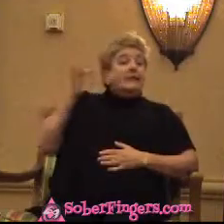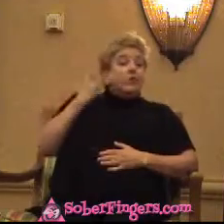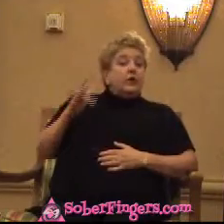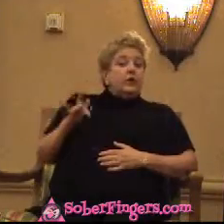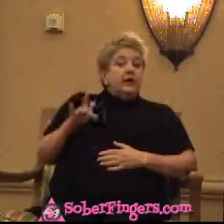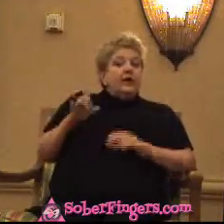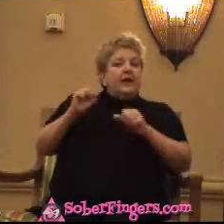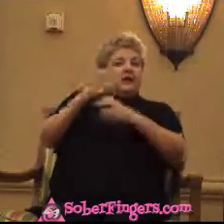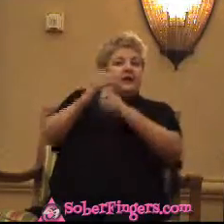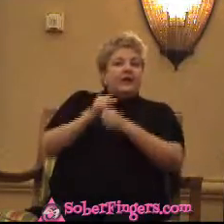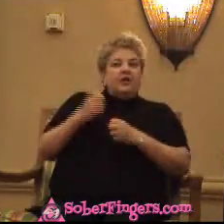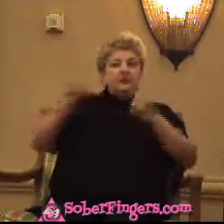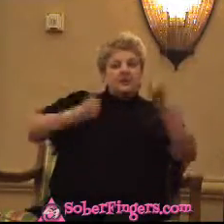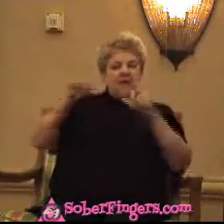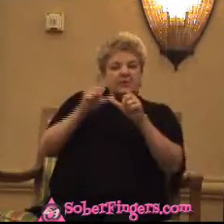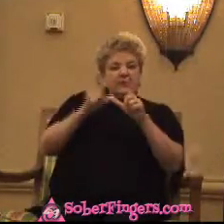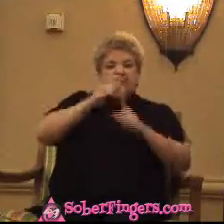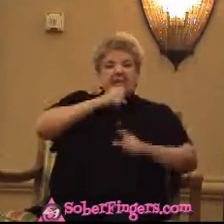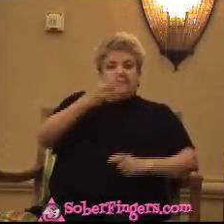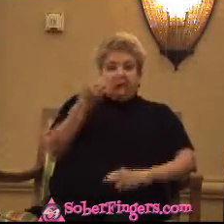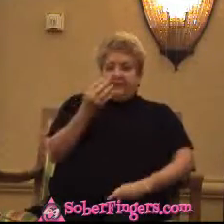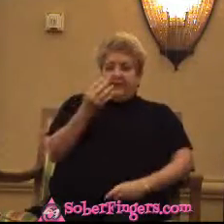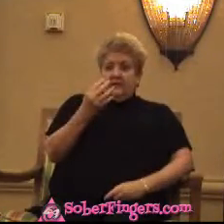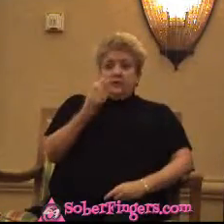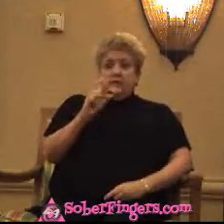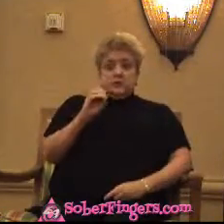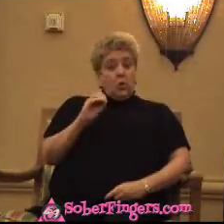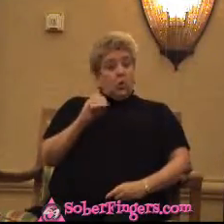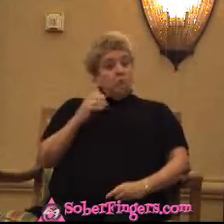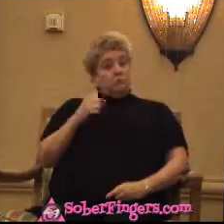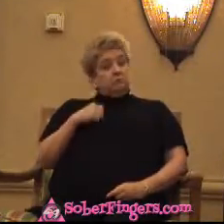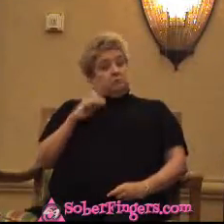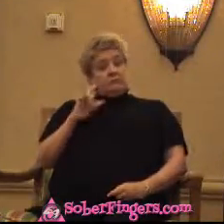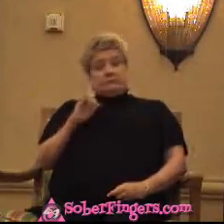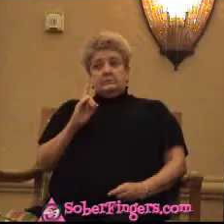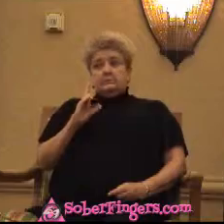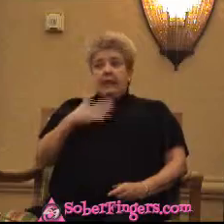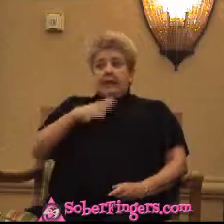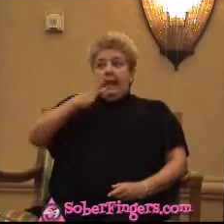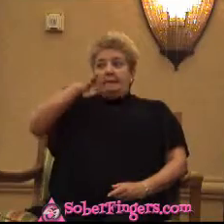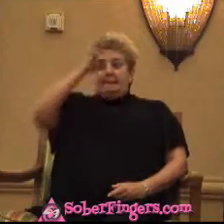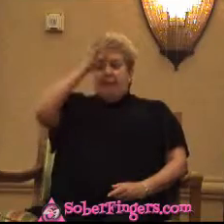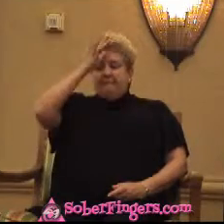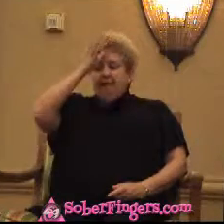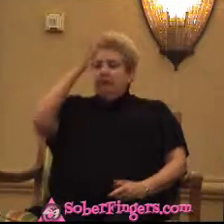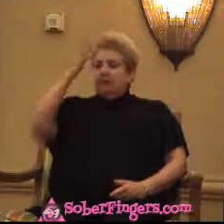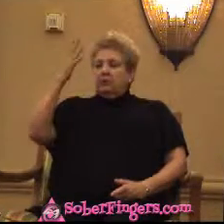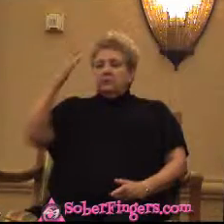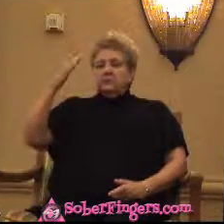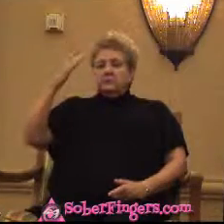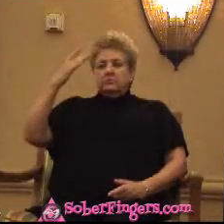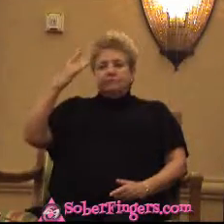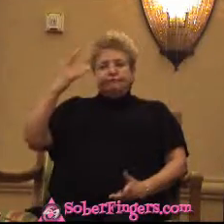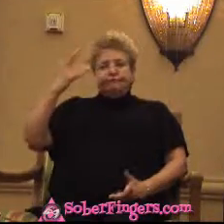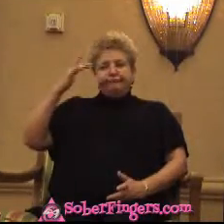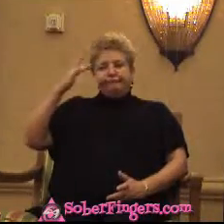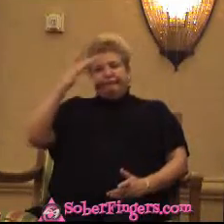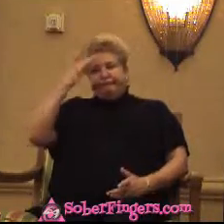14 years old. So I got a driver's license, and my father was pretty well connected in the town that I grew up in. He was a pretty